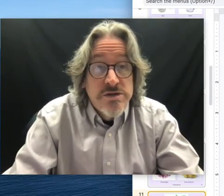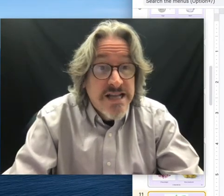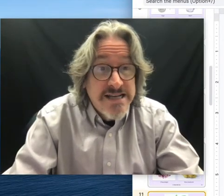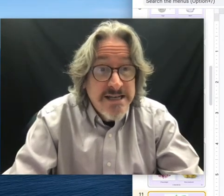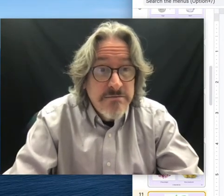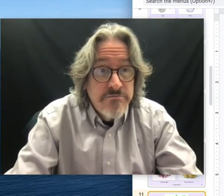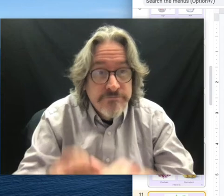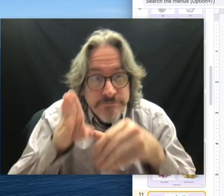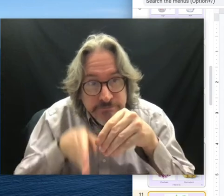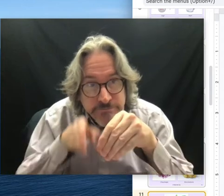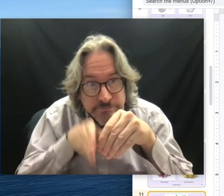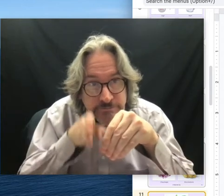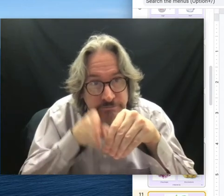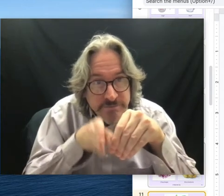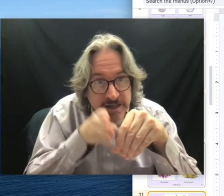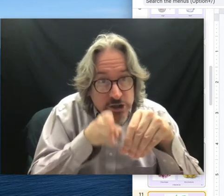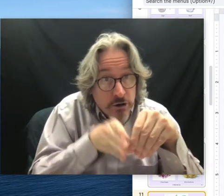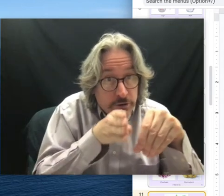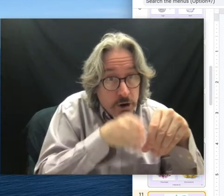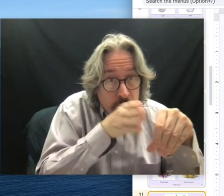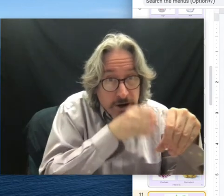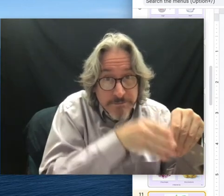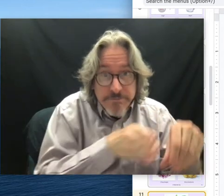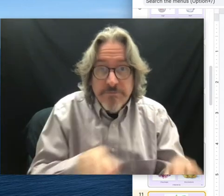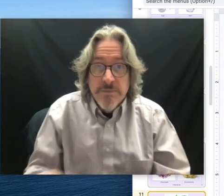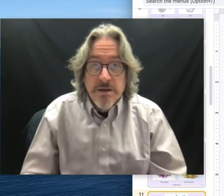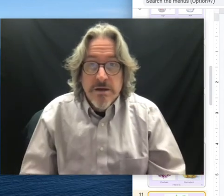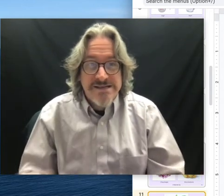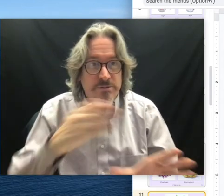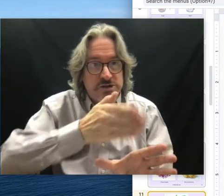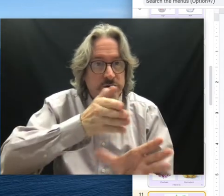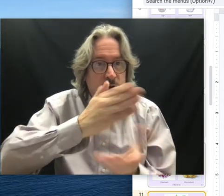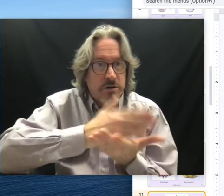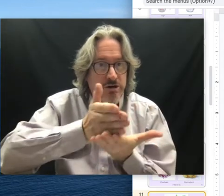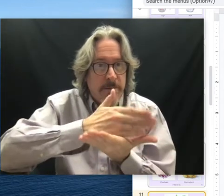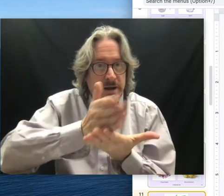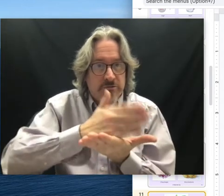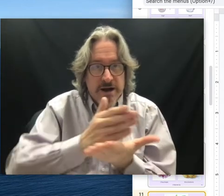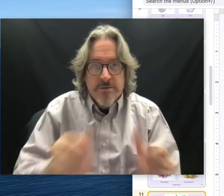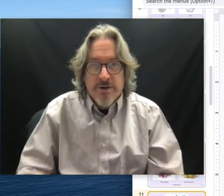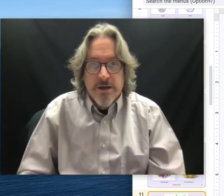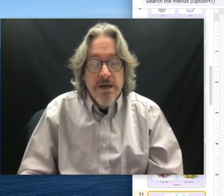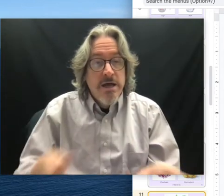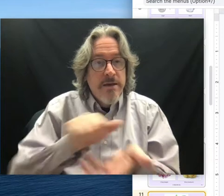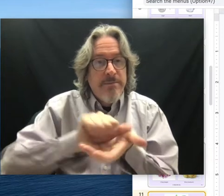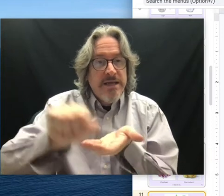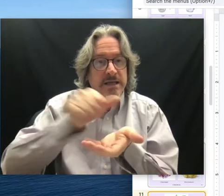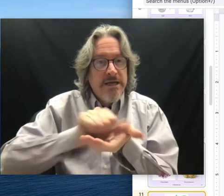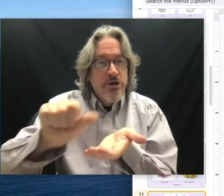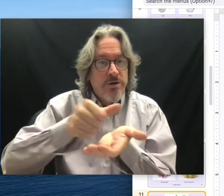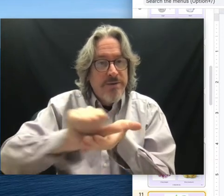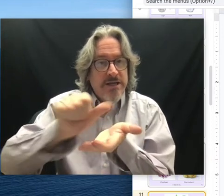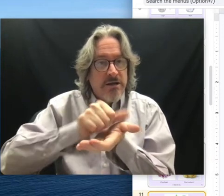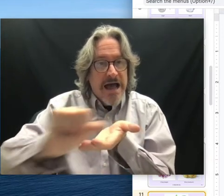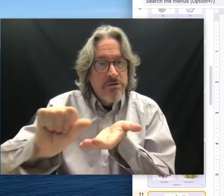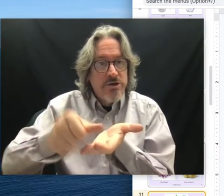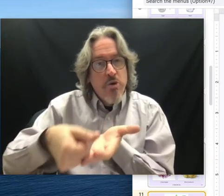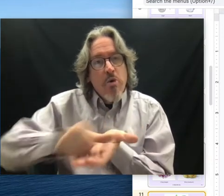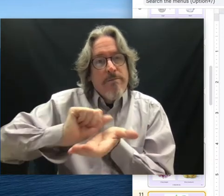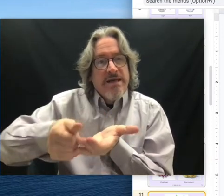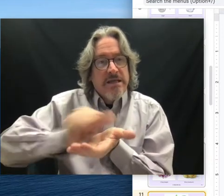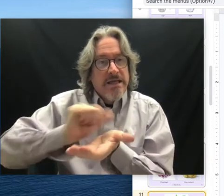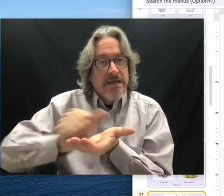So slicing, it's all in a row, right? As opposed to more chopping randomly. Peeling, you can peel